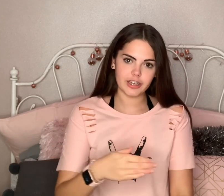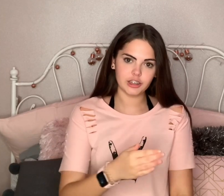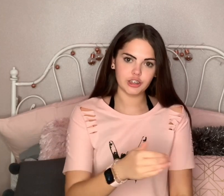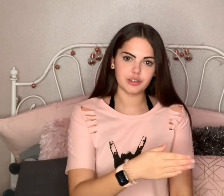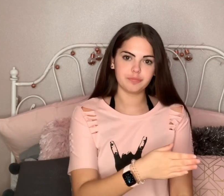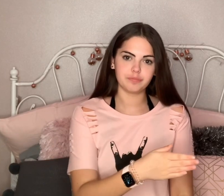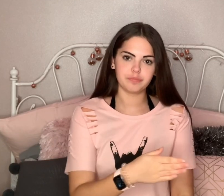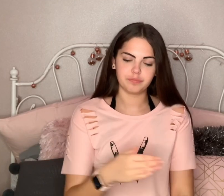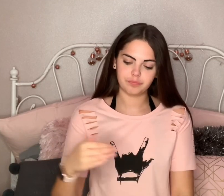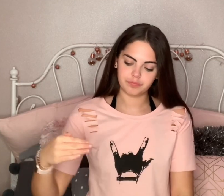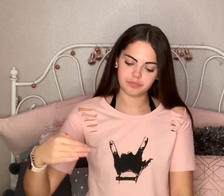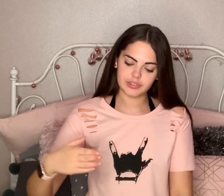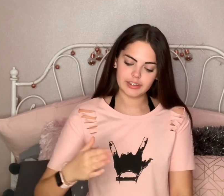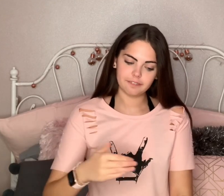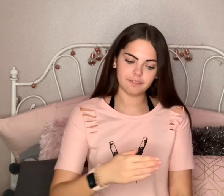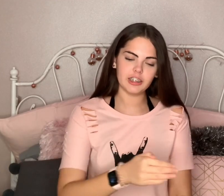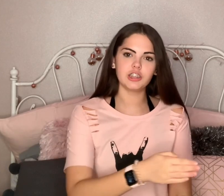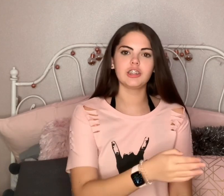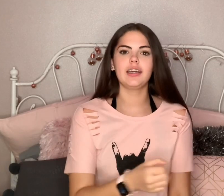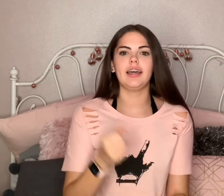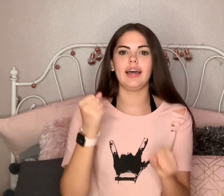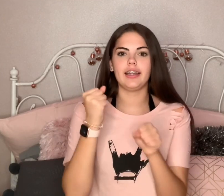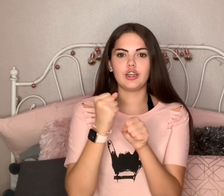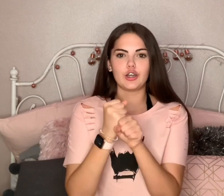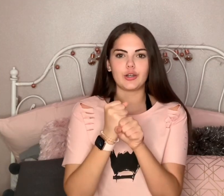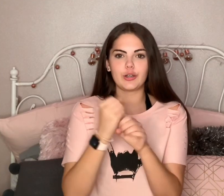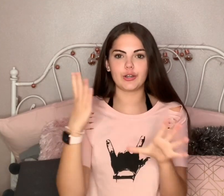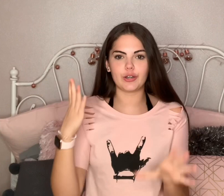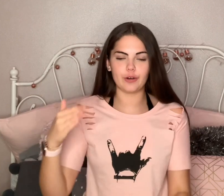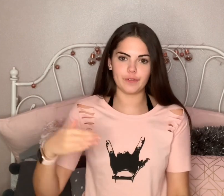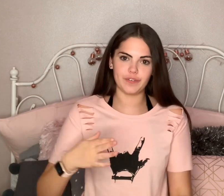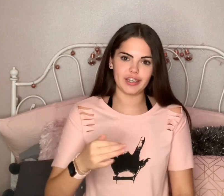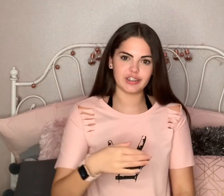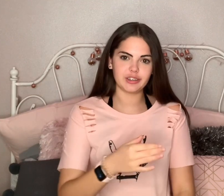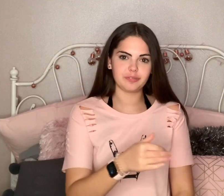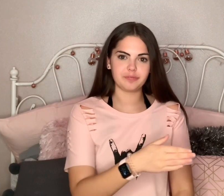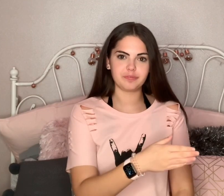Fish. Fish. And goldfish.